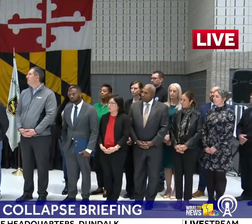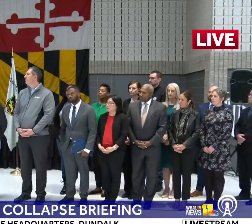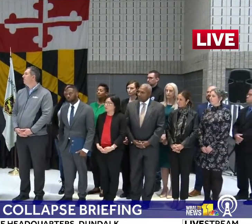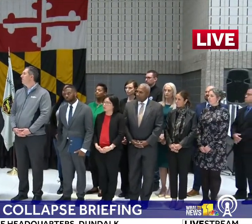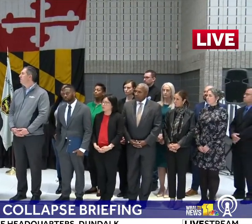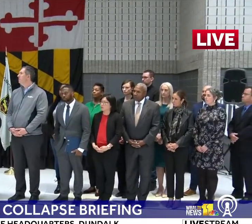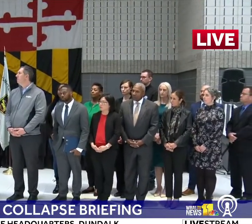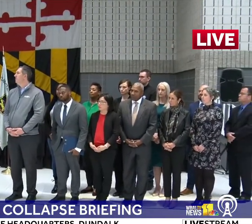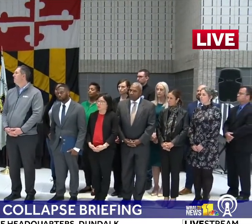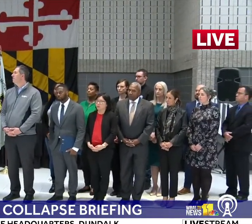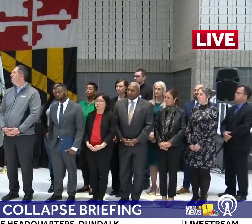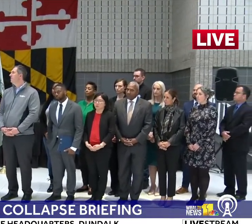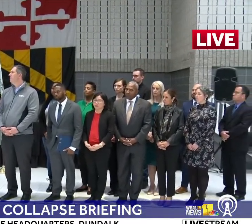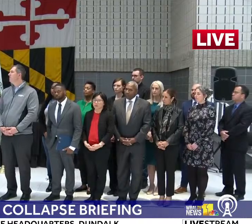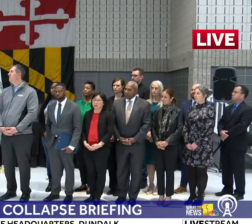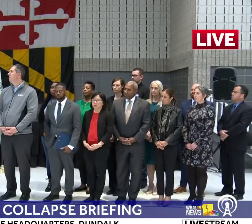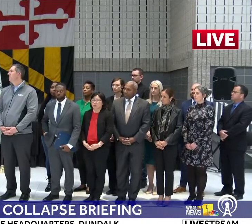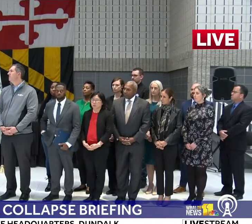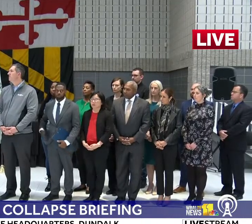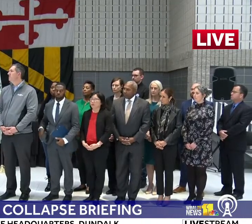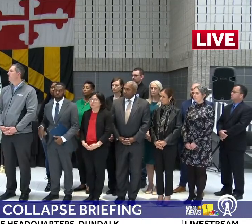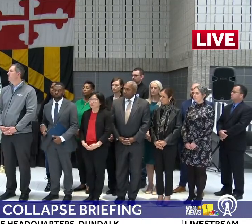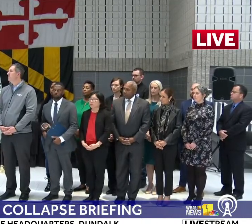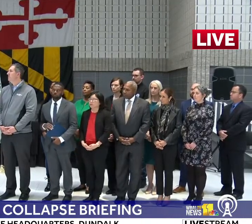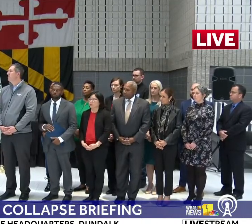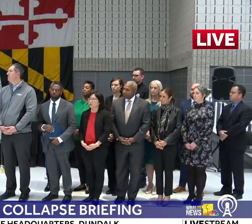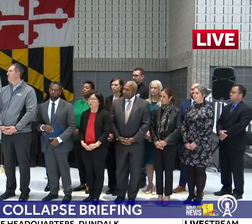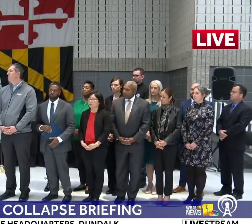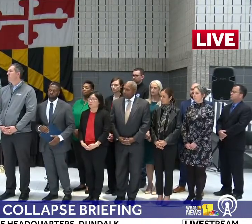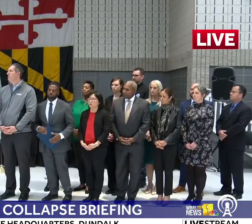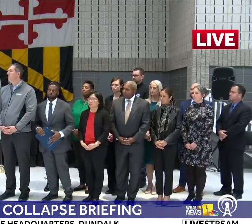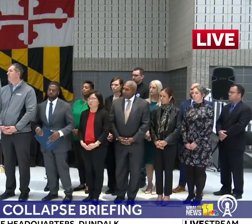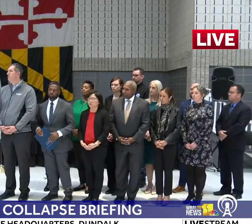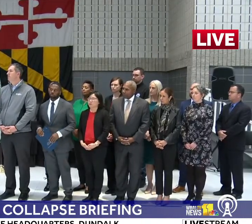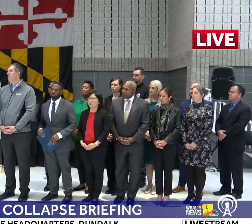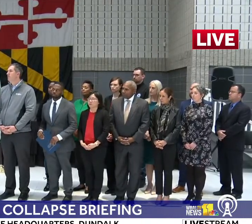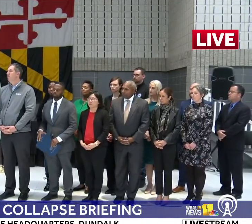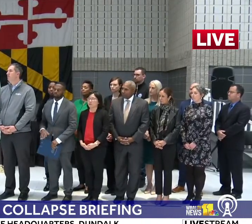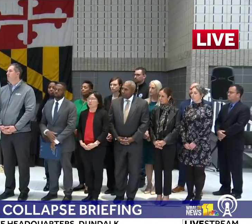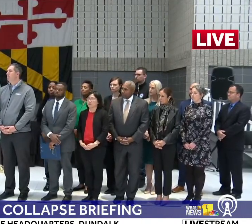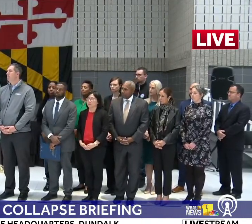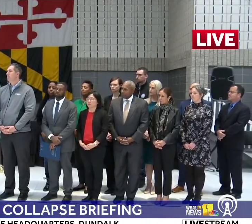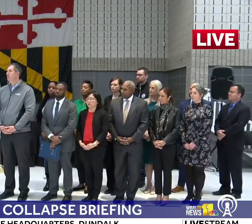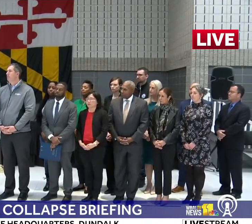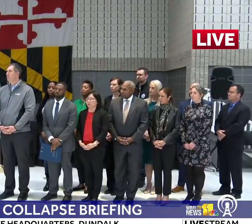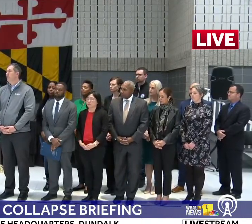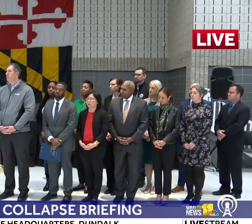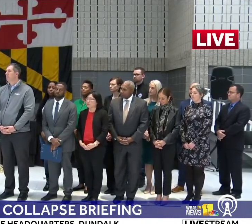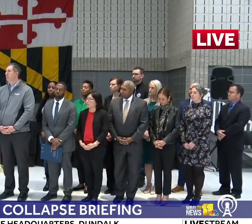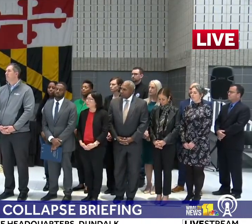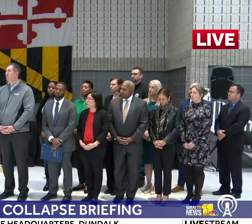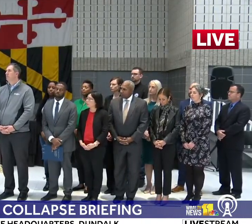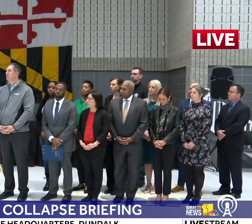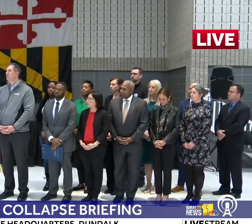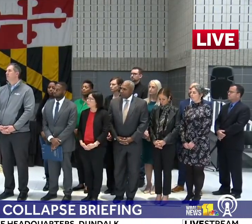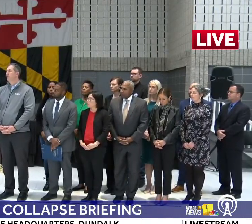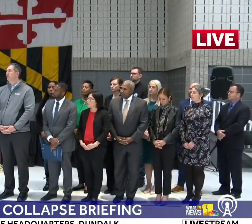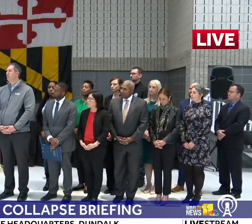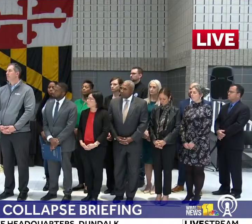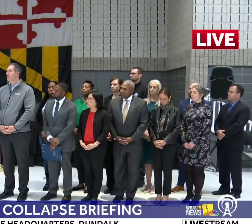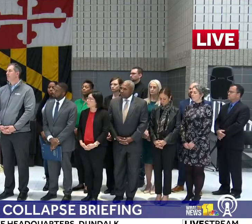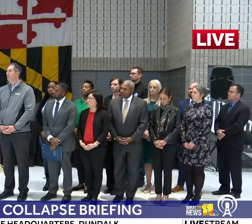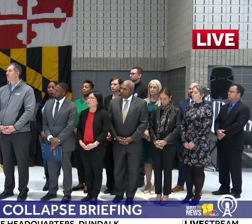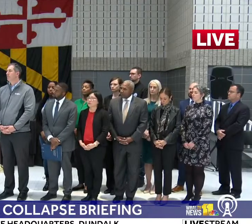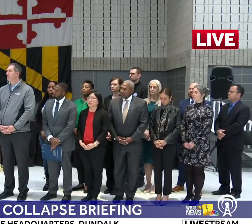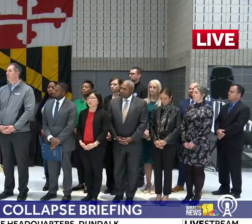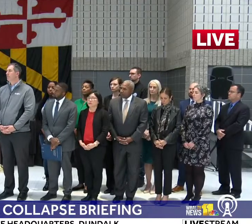priority. Rebuilding the Key Bridge is an economic imperative. Many of the leaders here belong to our